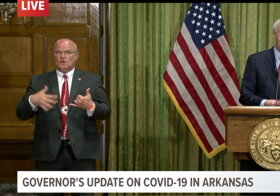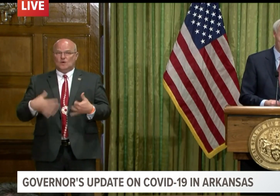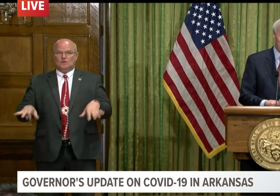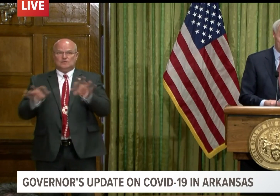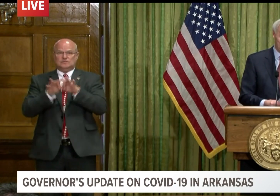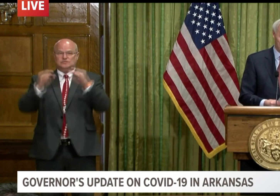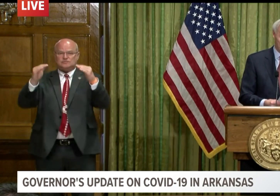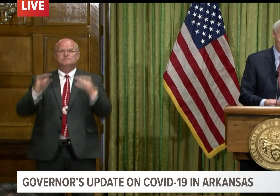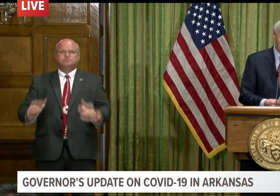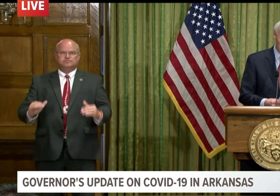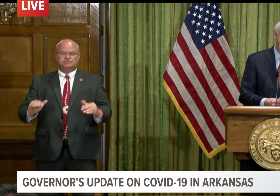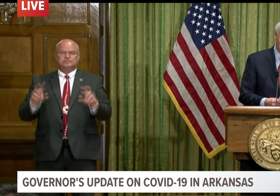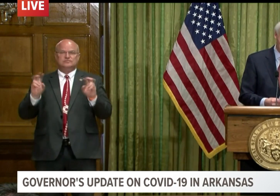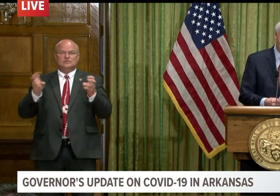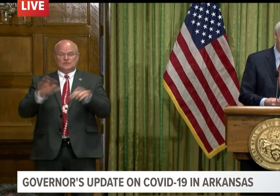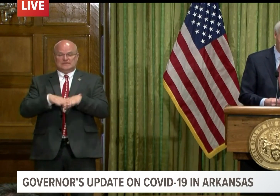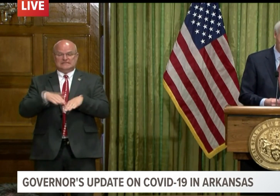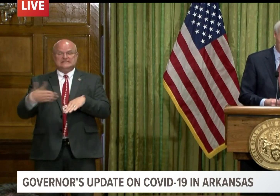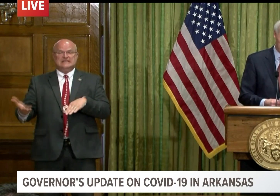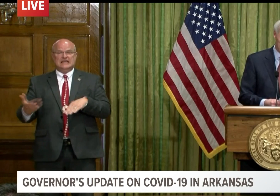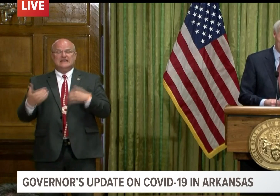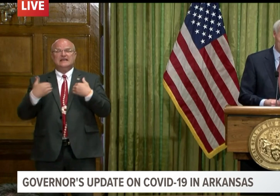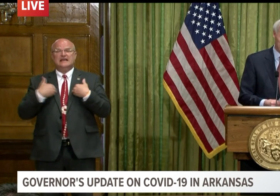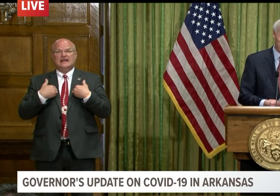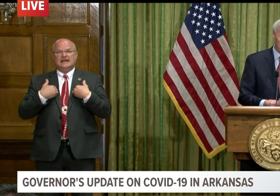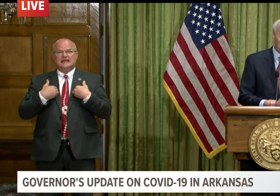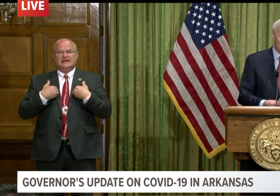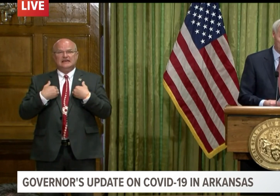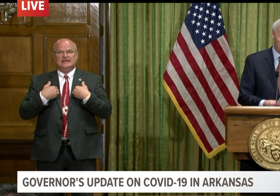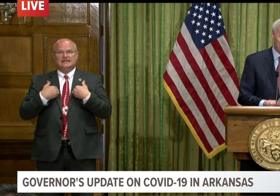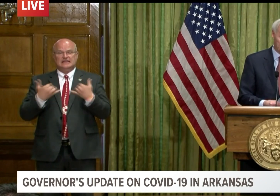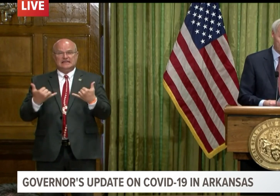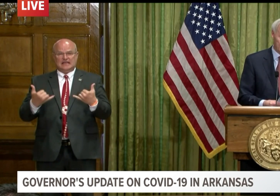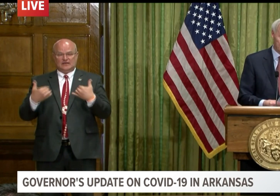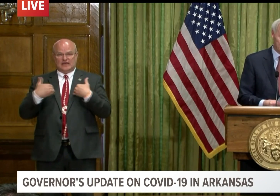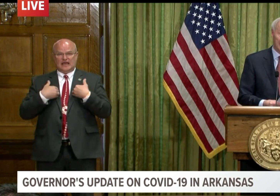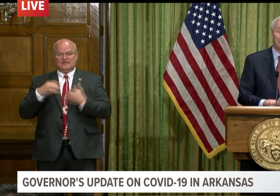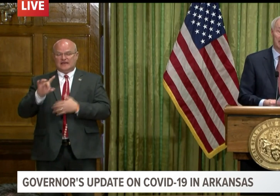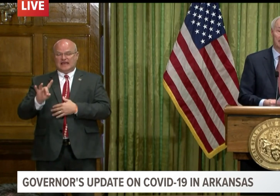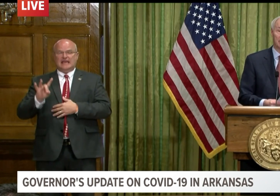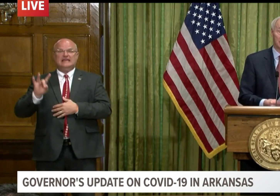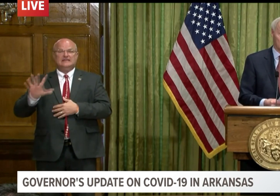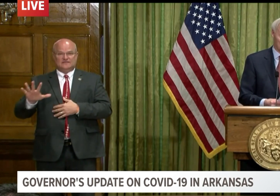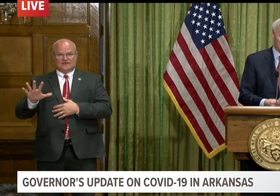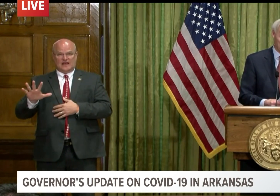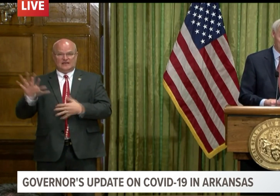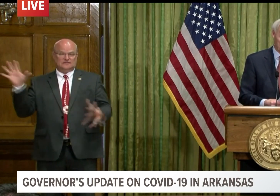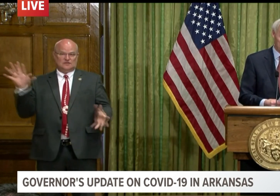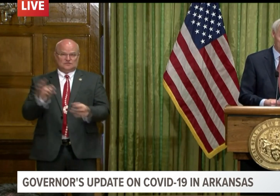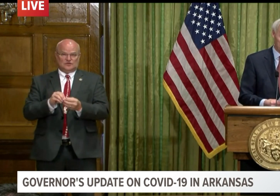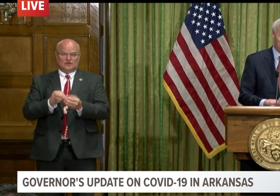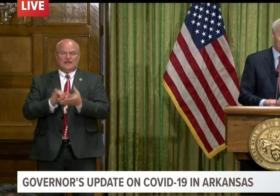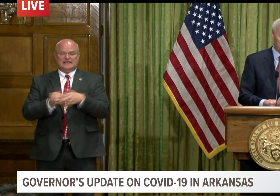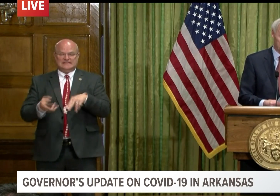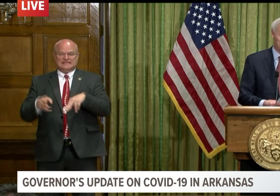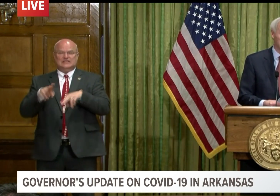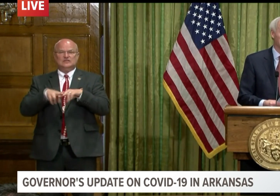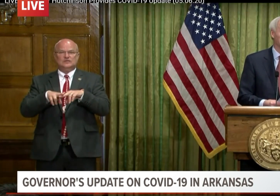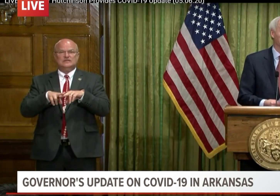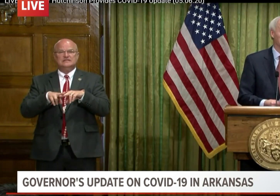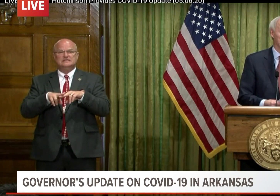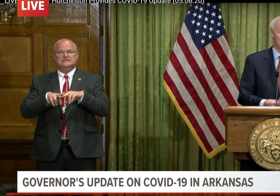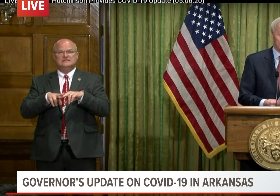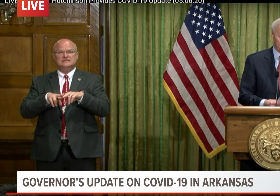significant drop. In terms of deaths, we've had, now we have 85 deaths total, so that's an increase